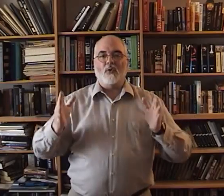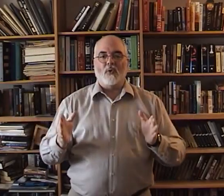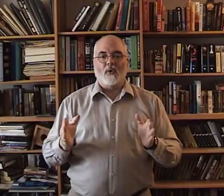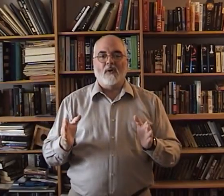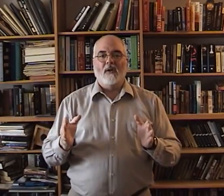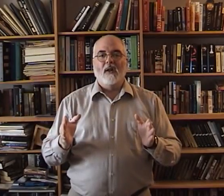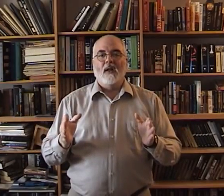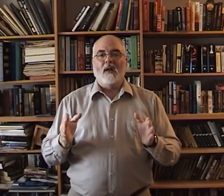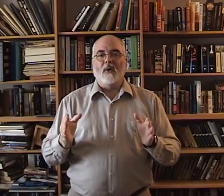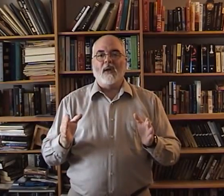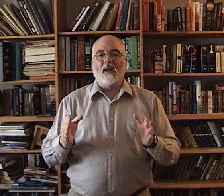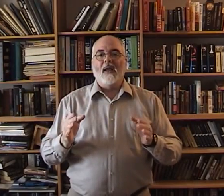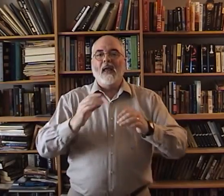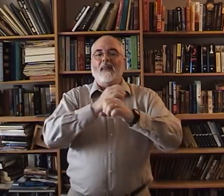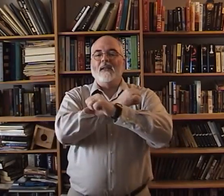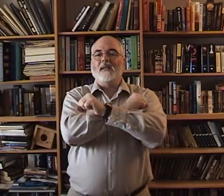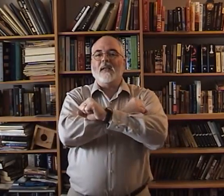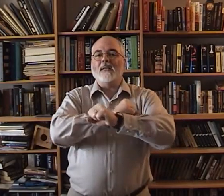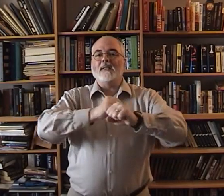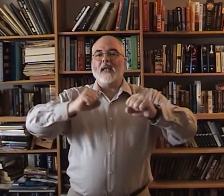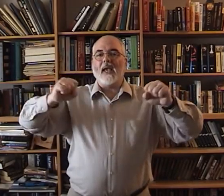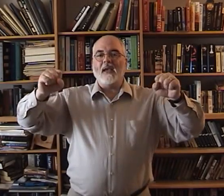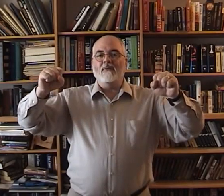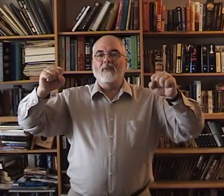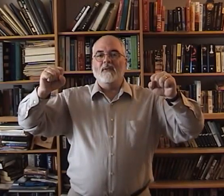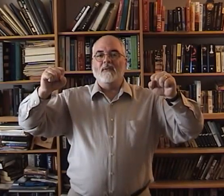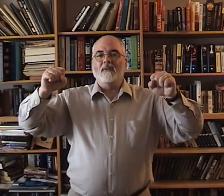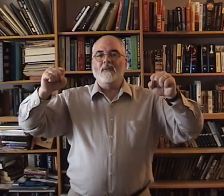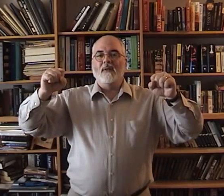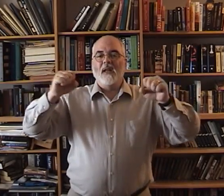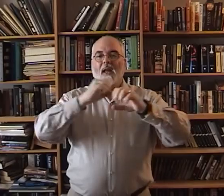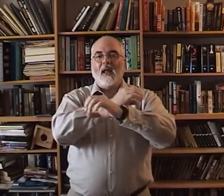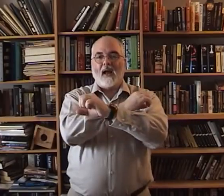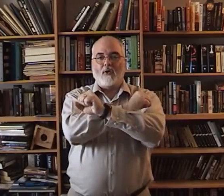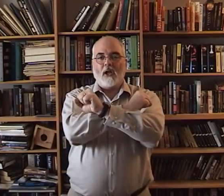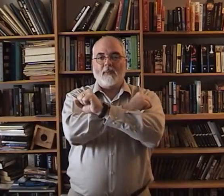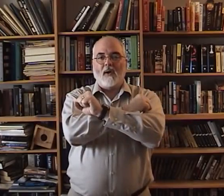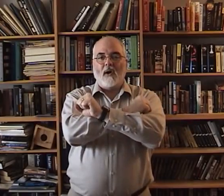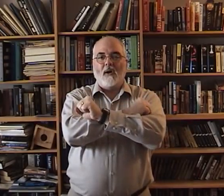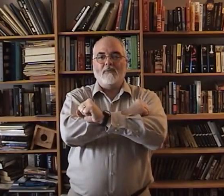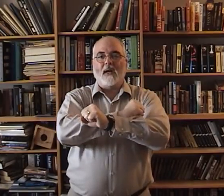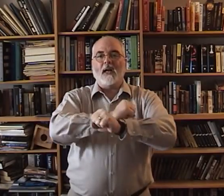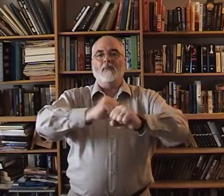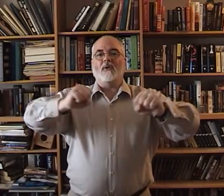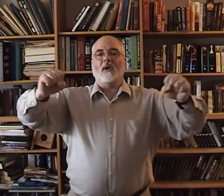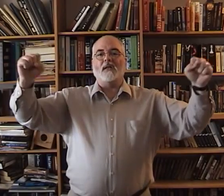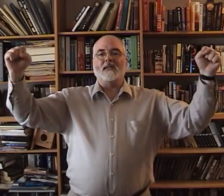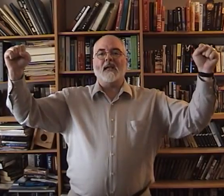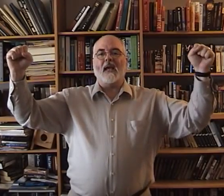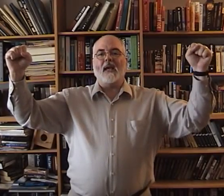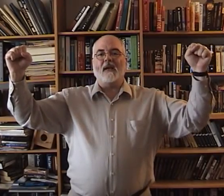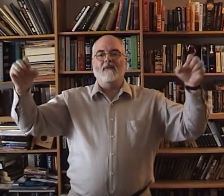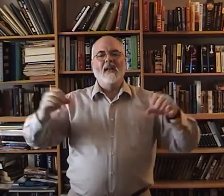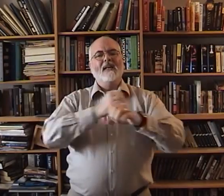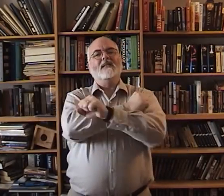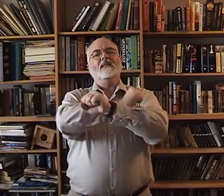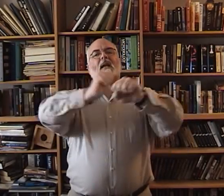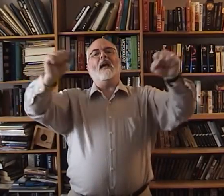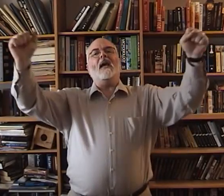Savior. Okay, this is a save. I cross my arms and I come across, save.